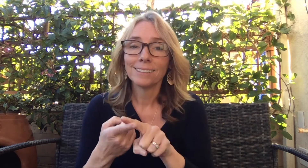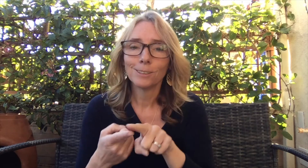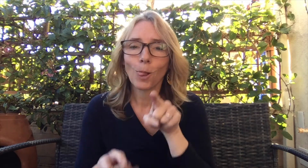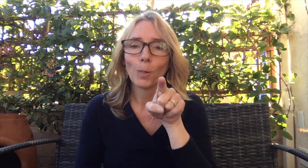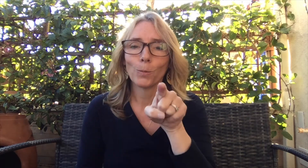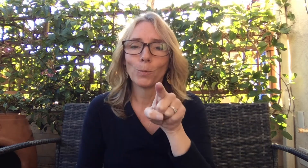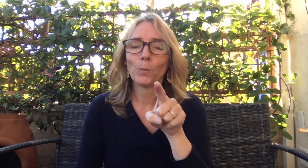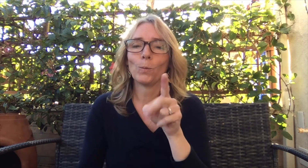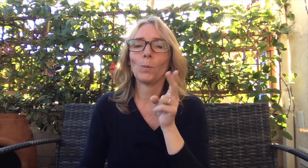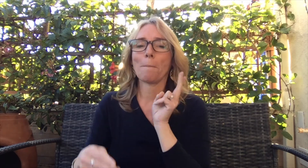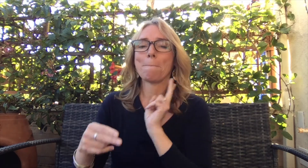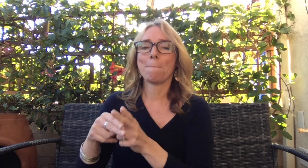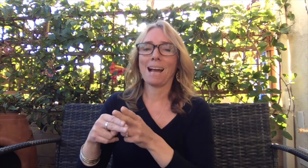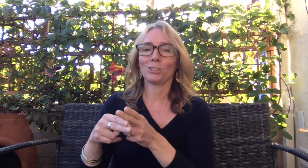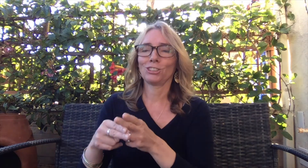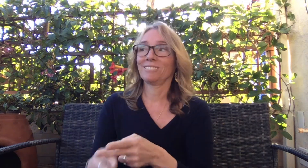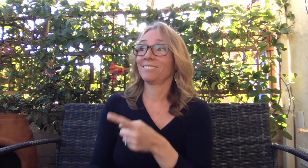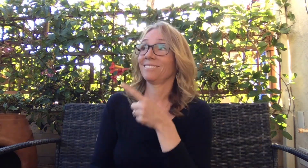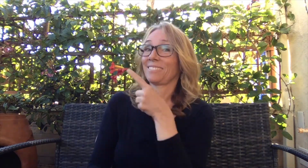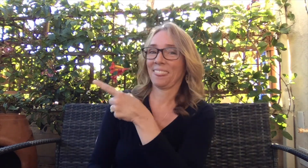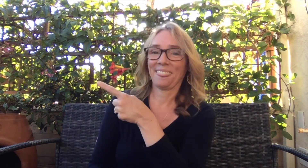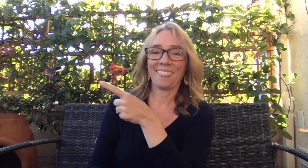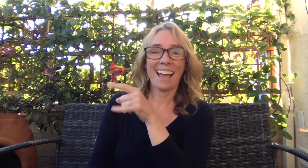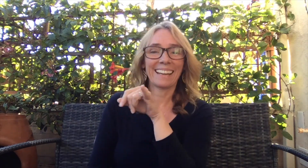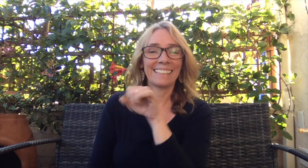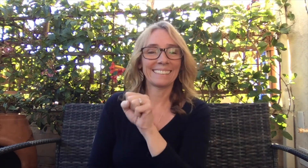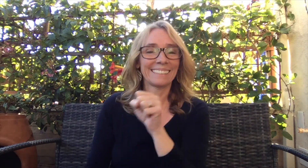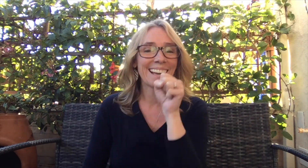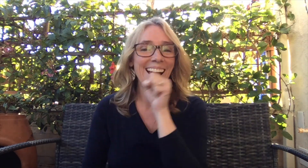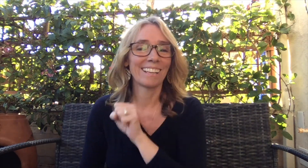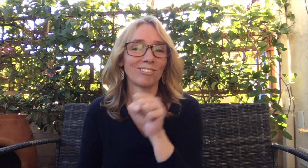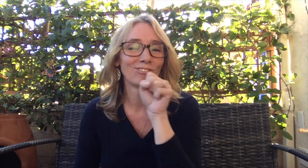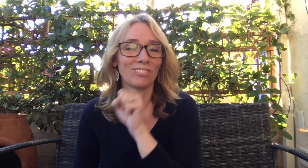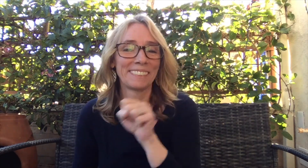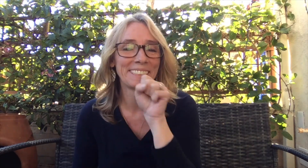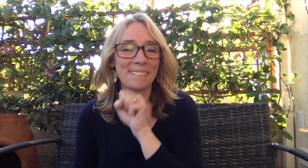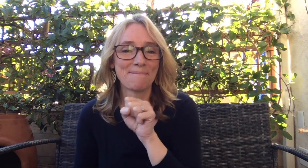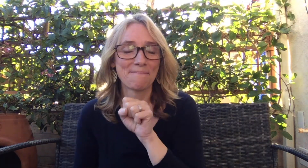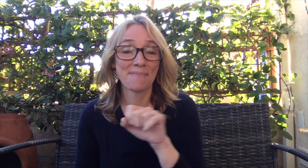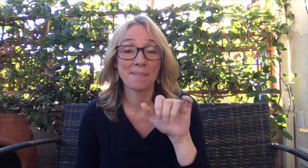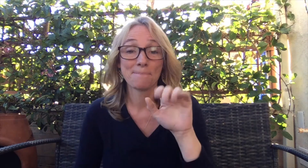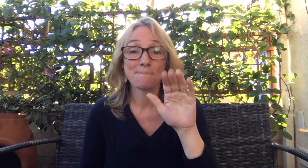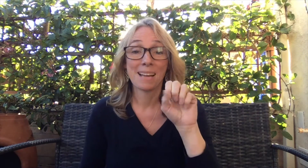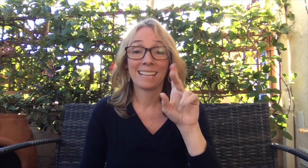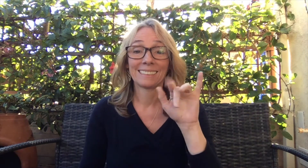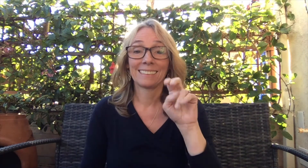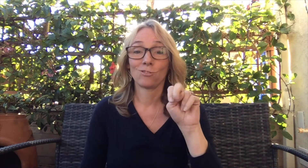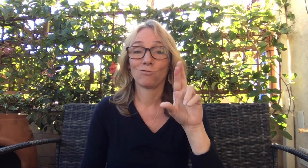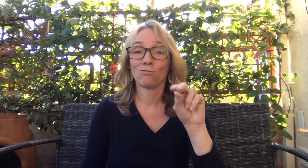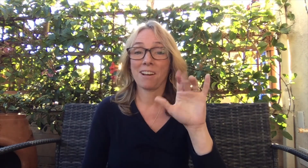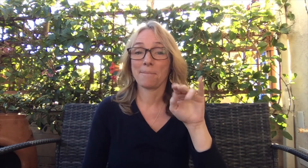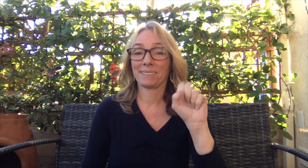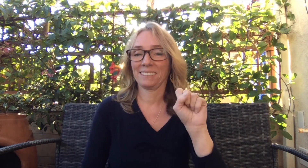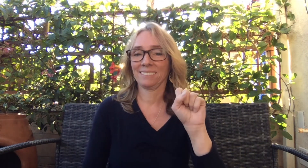and they're thinking about that information. And then if you turn around and tell your child, hey, that's